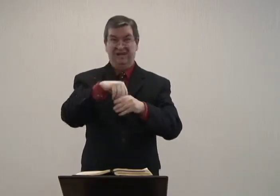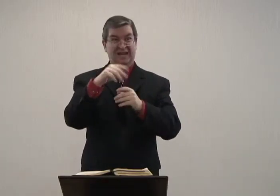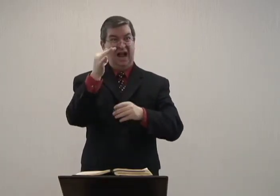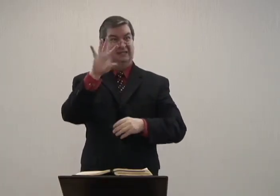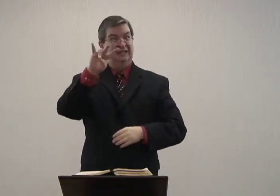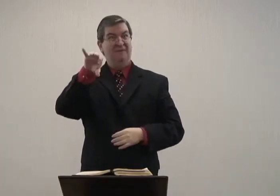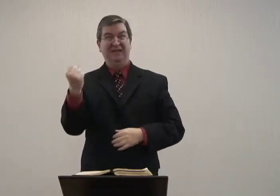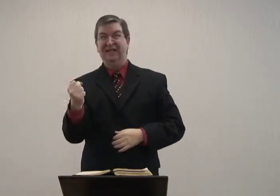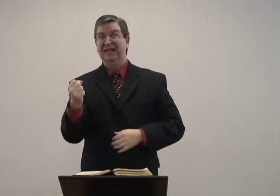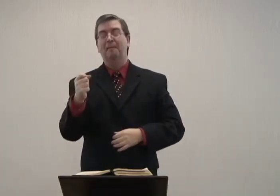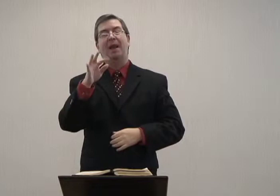If